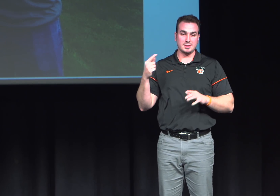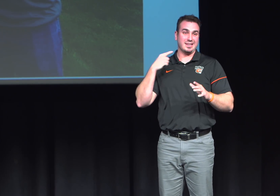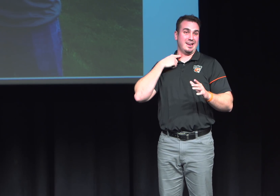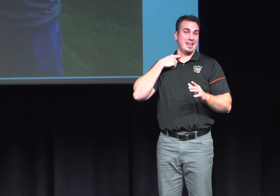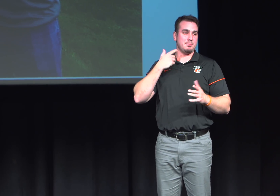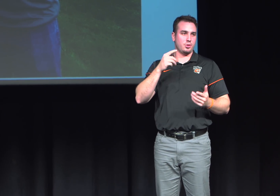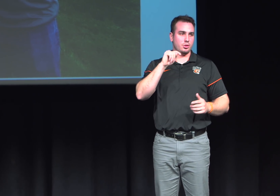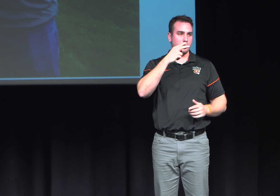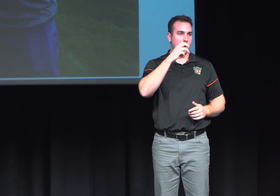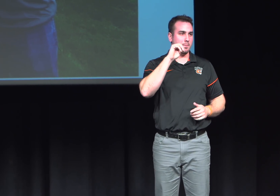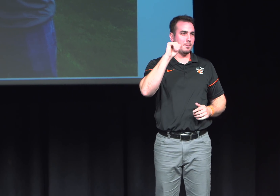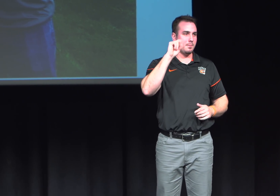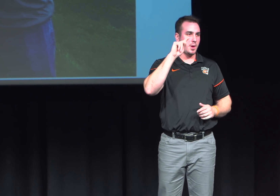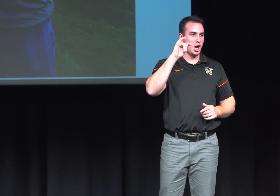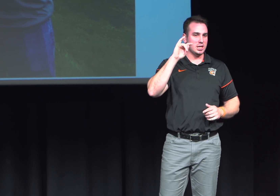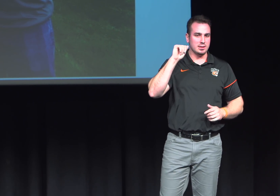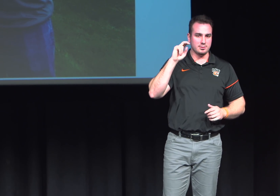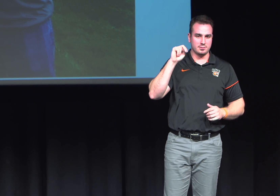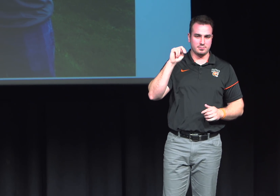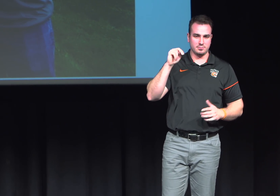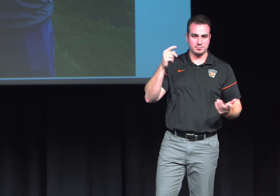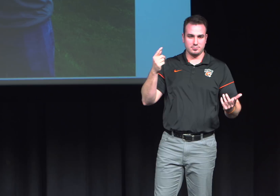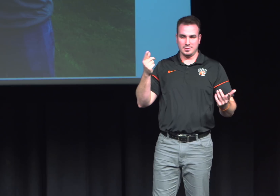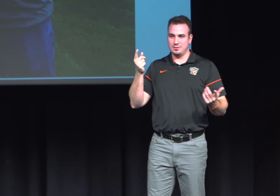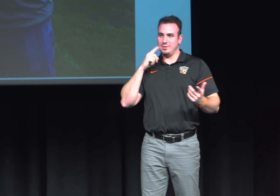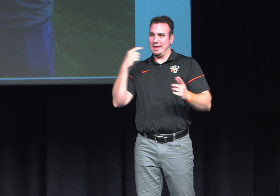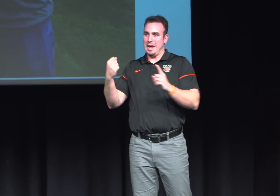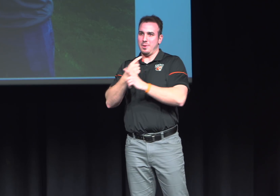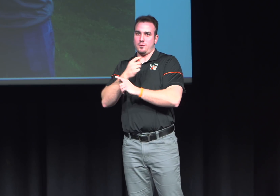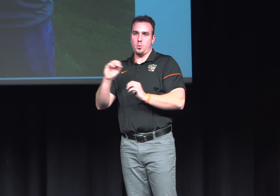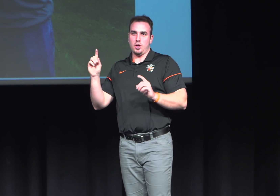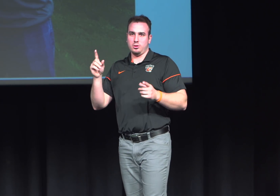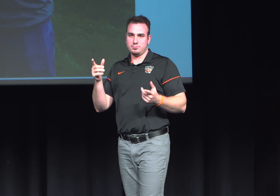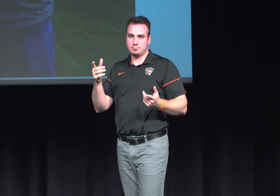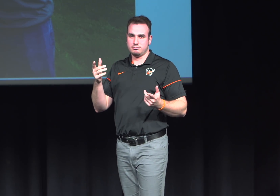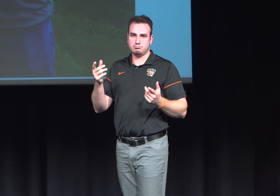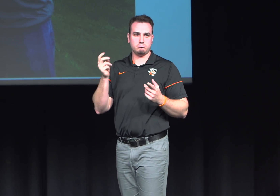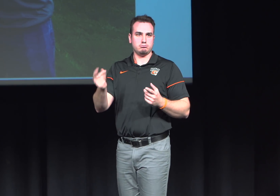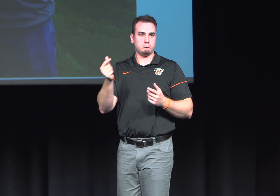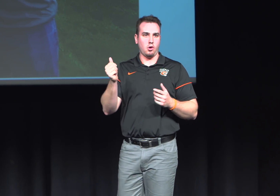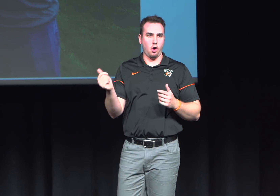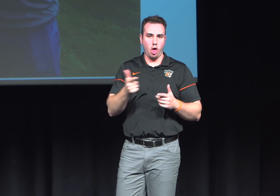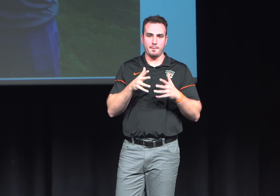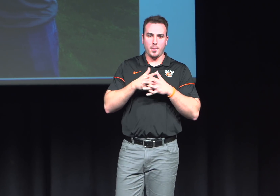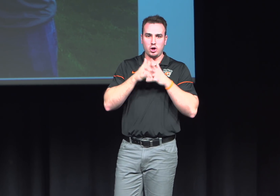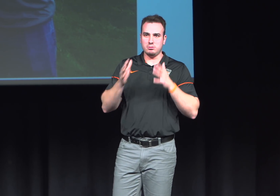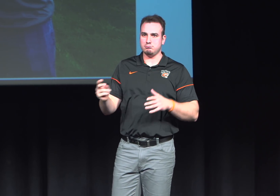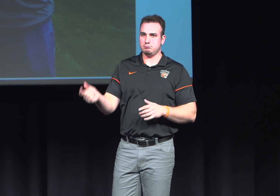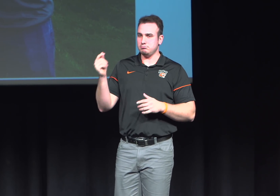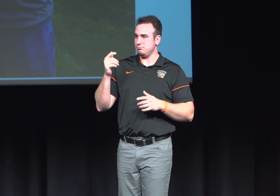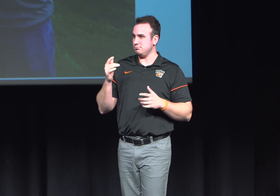country, and his nickname is the Martian, coming out of absolutely nowhere, and promptly became All-American.